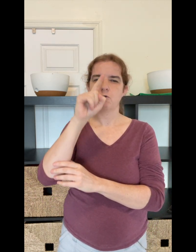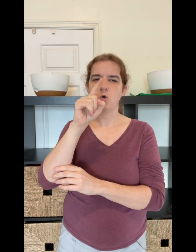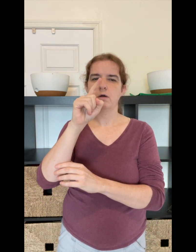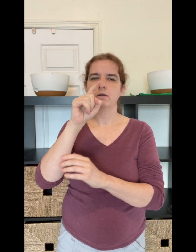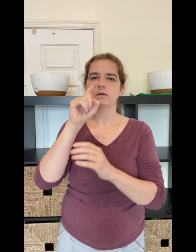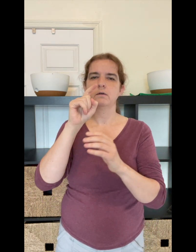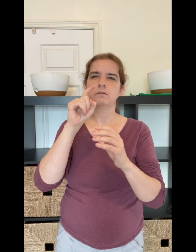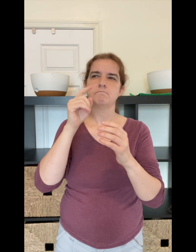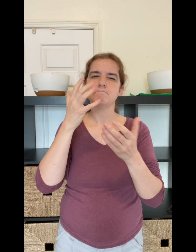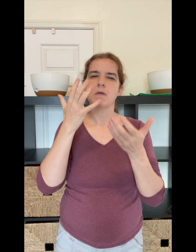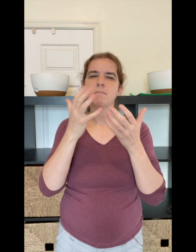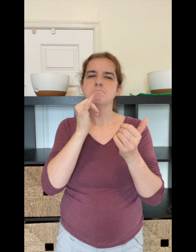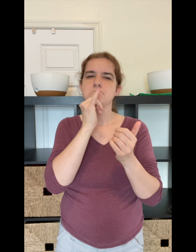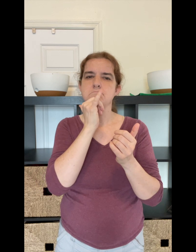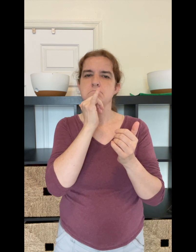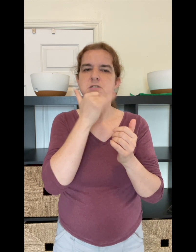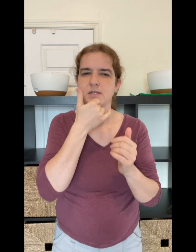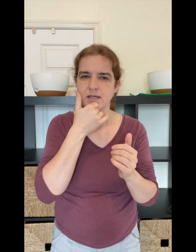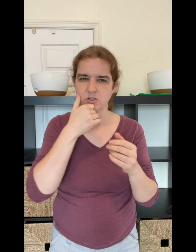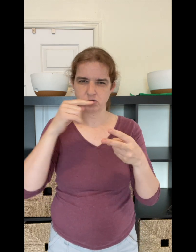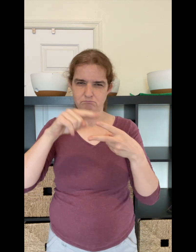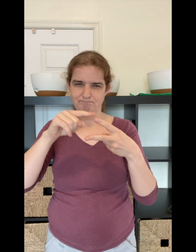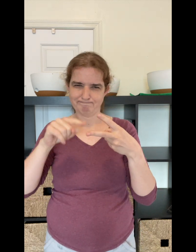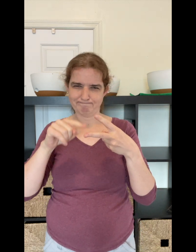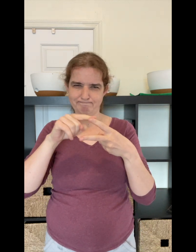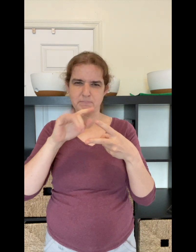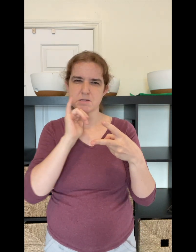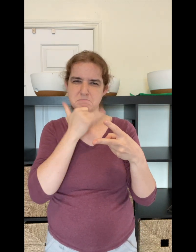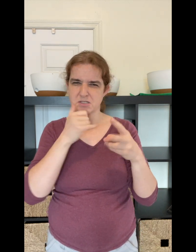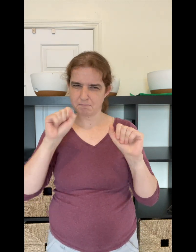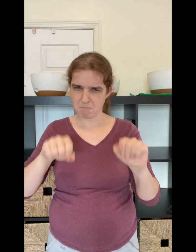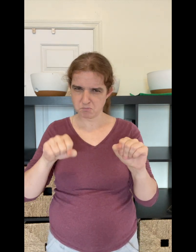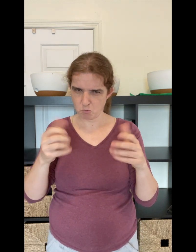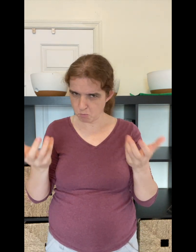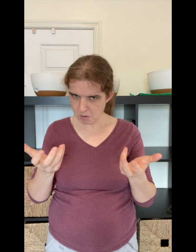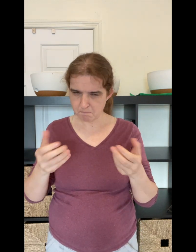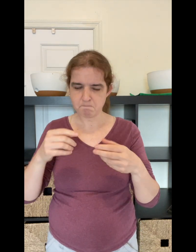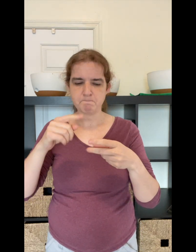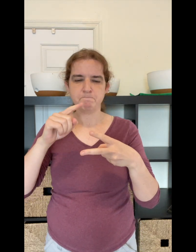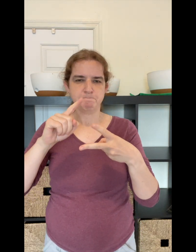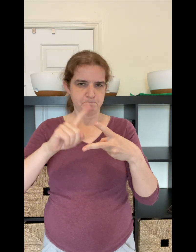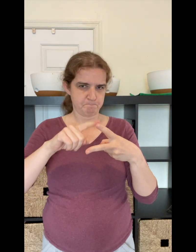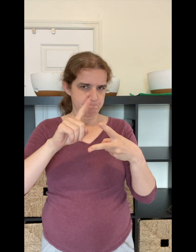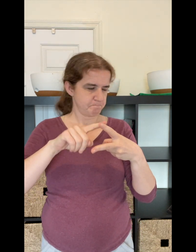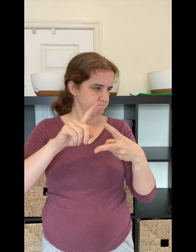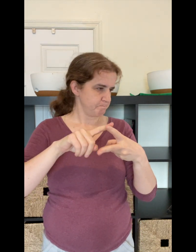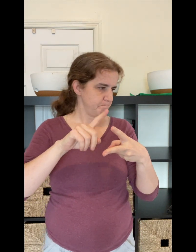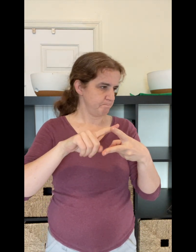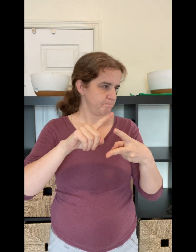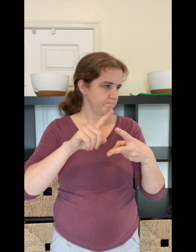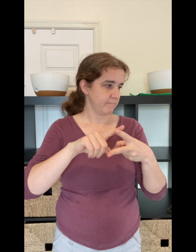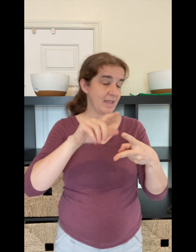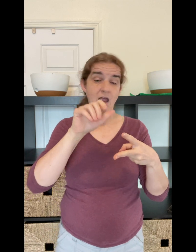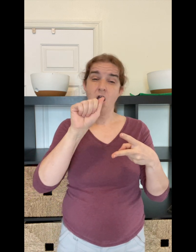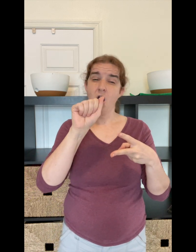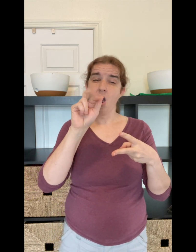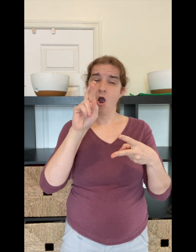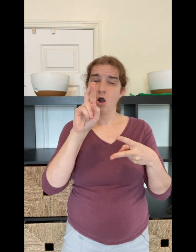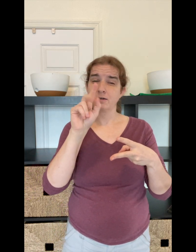adjusted the data for maybe mistakes. 2 kinds of possible mistakes. The first one